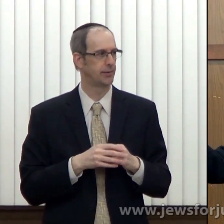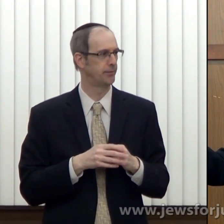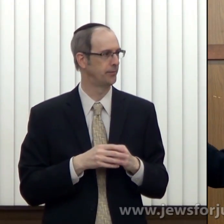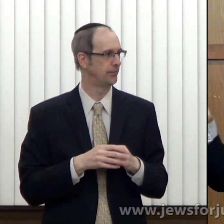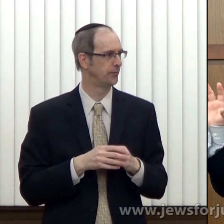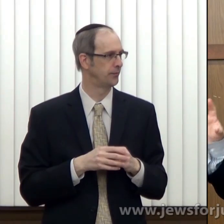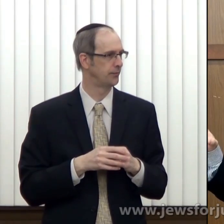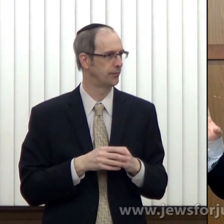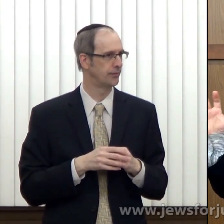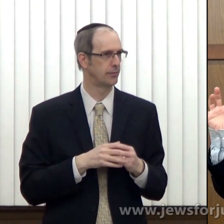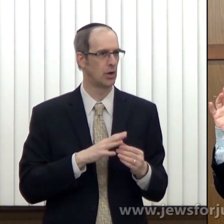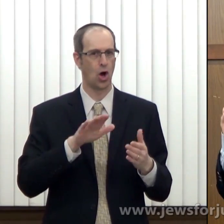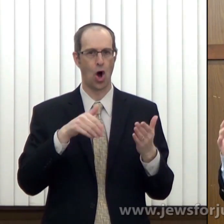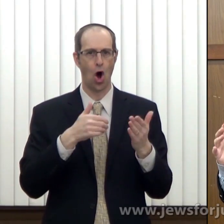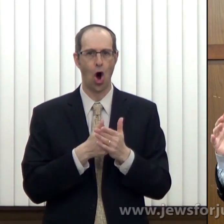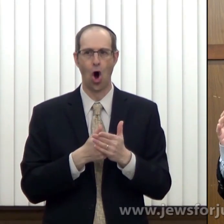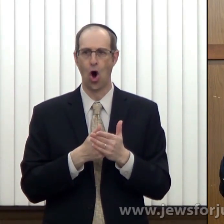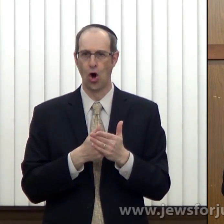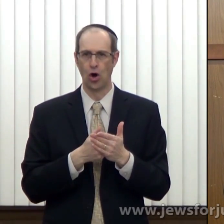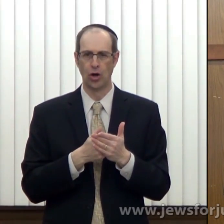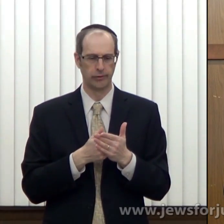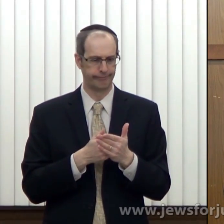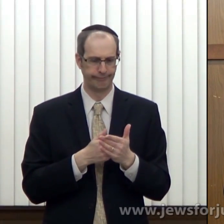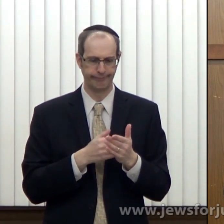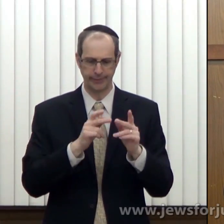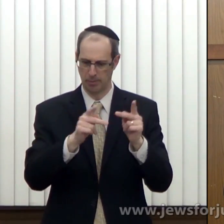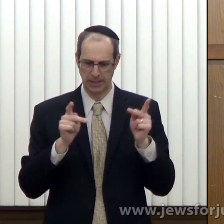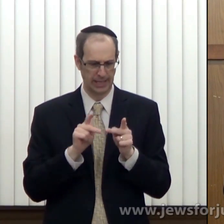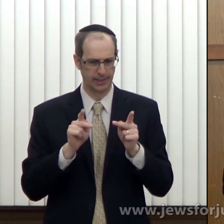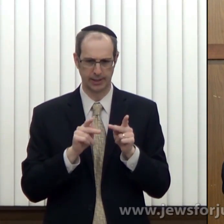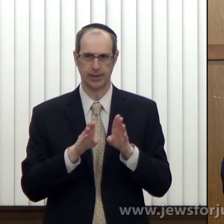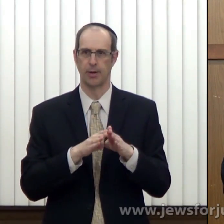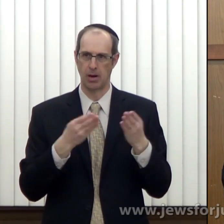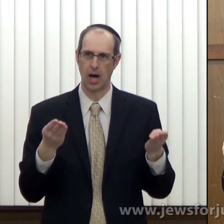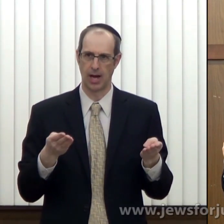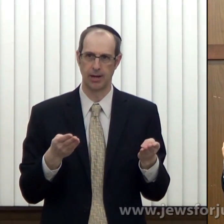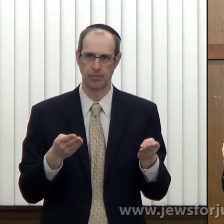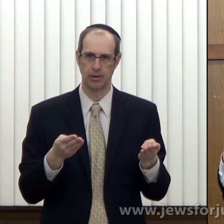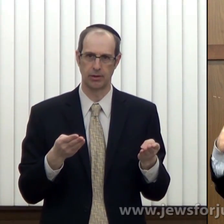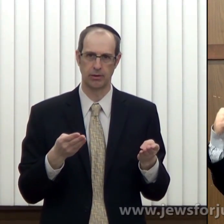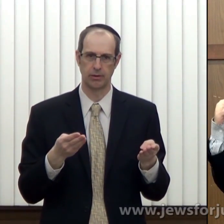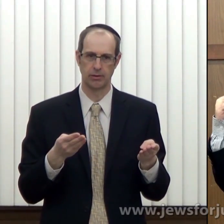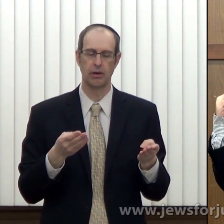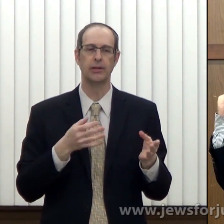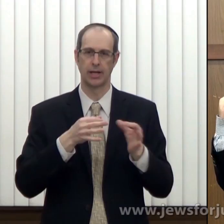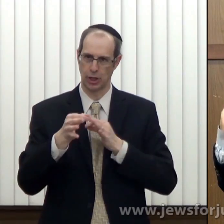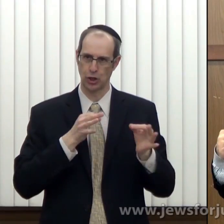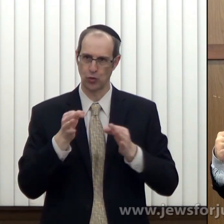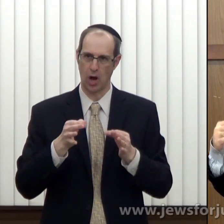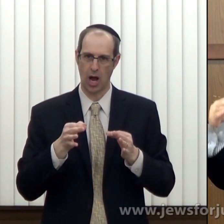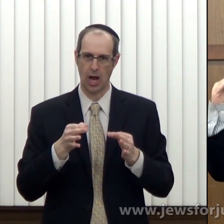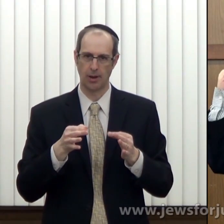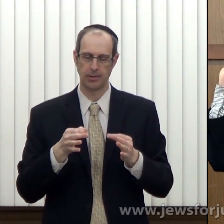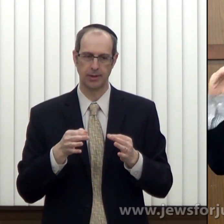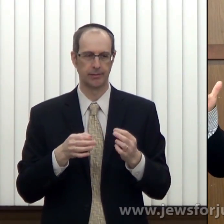it uses up all the material in the Bible that describes a